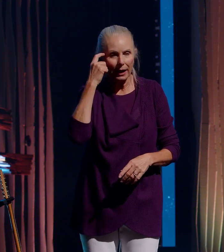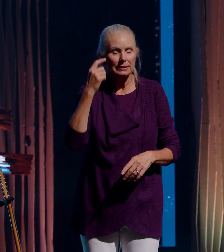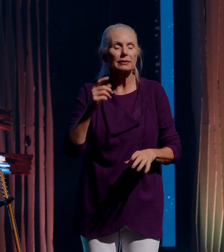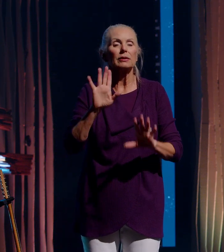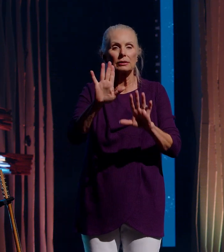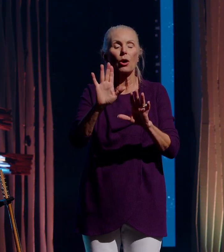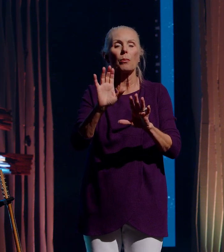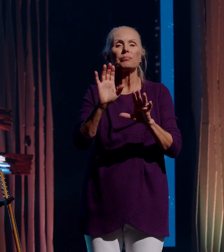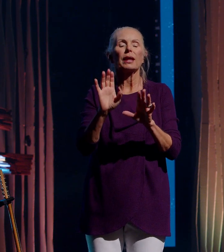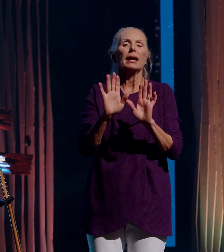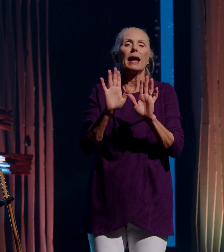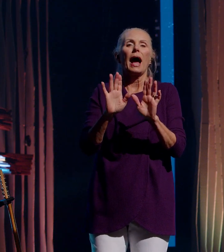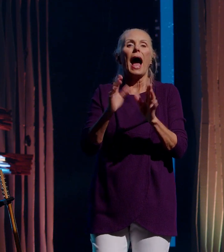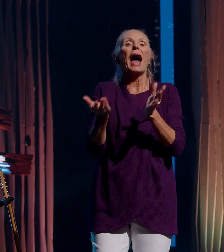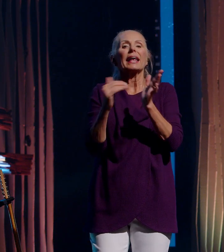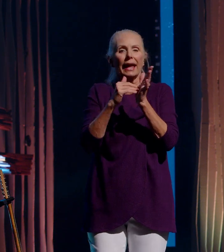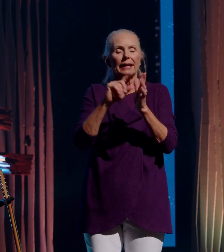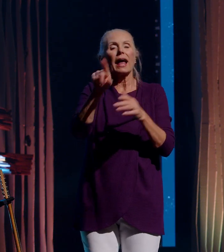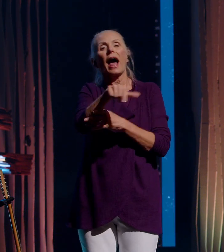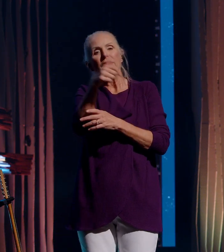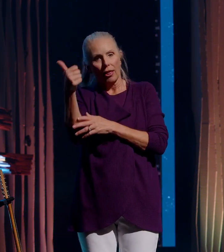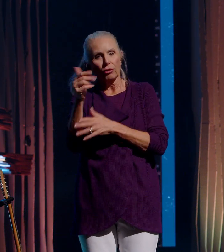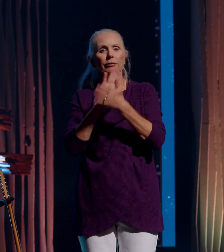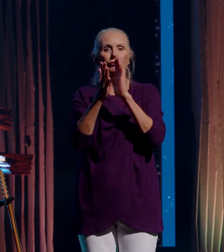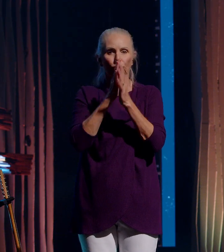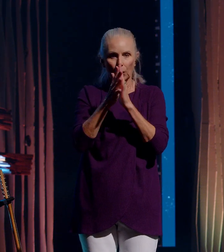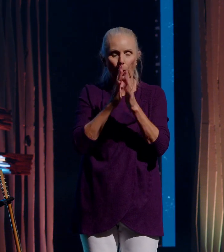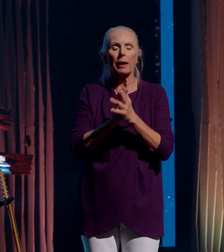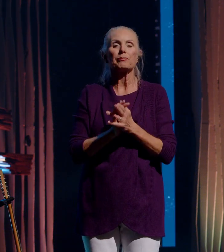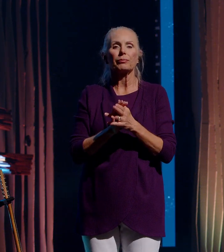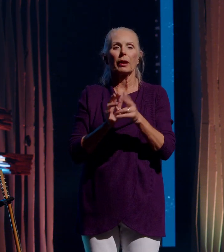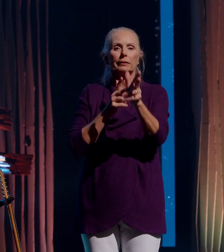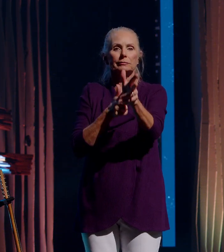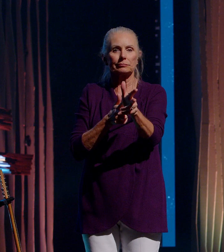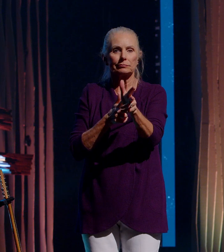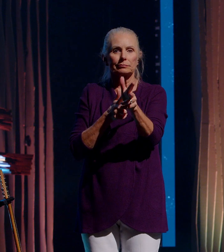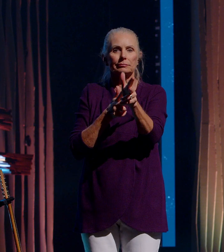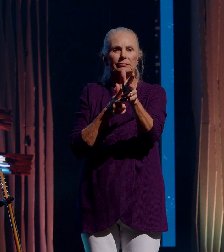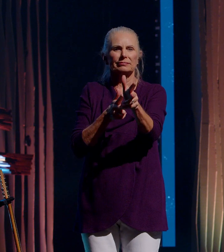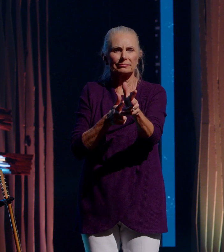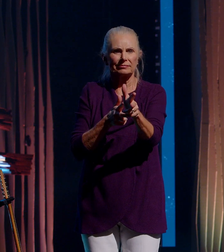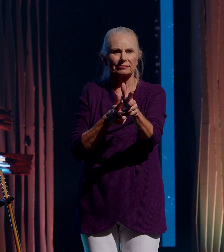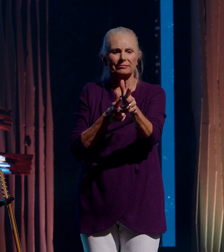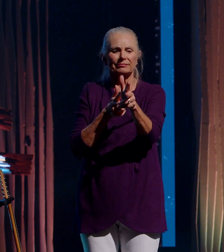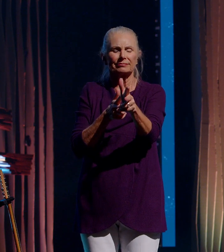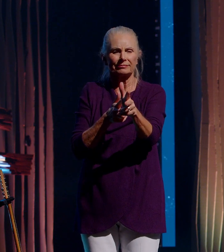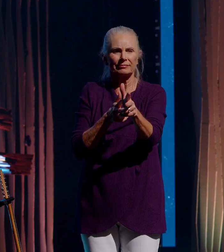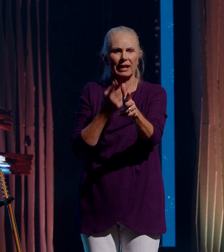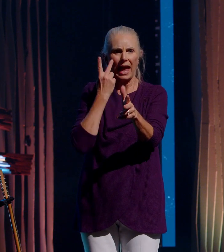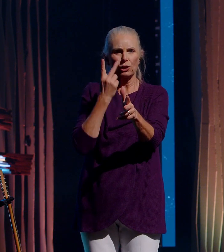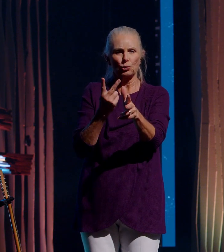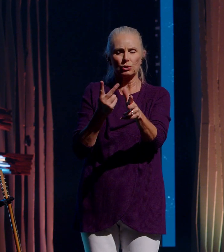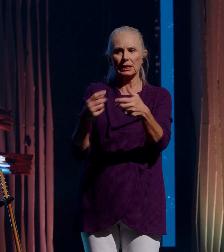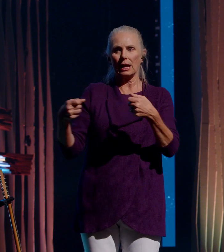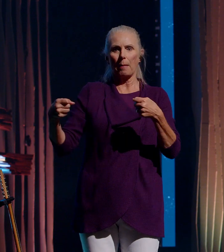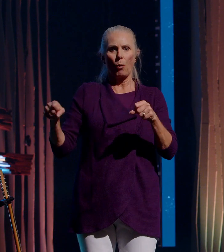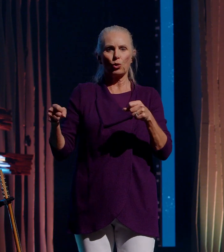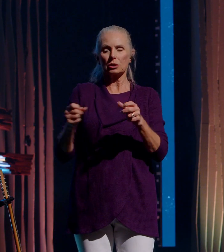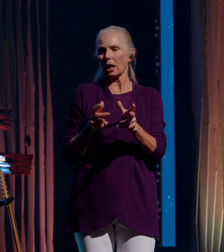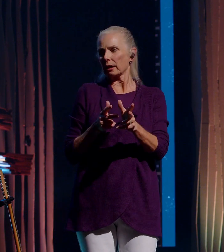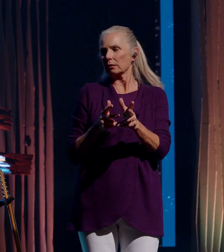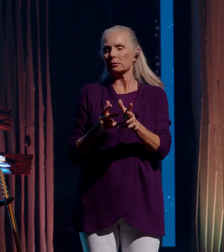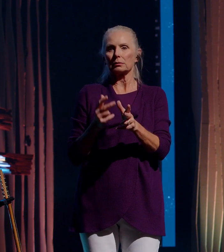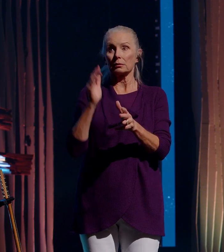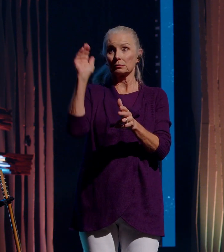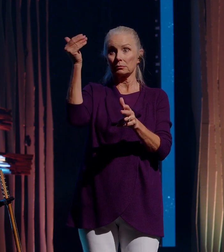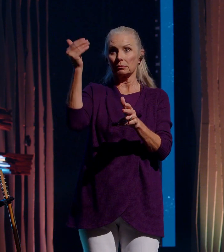on the freeway, kind of stop and go traffic. And all of a sudden, you see in one of your side mirrors that there's a motorcycle coming, right? And